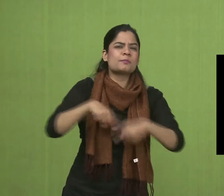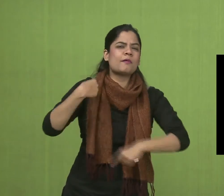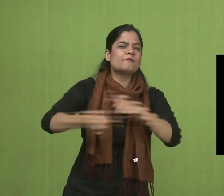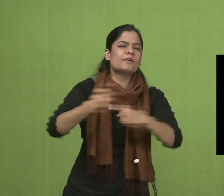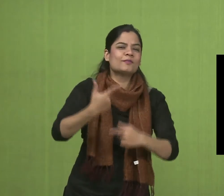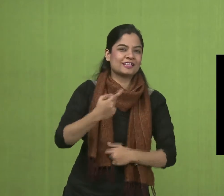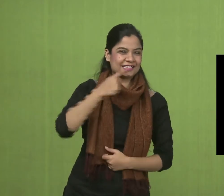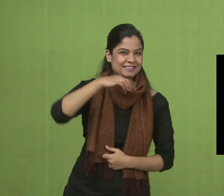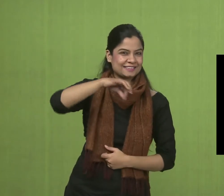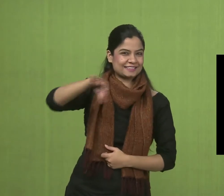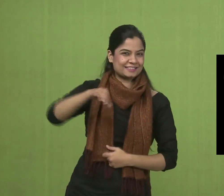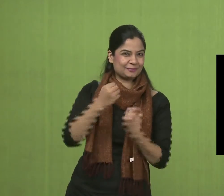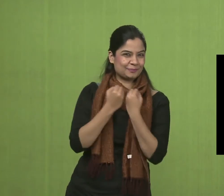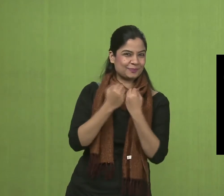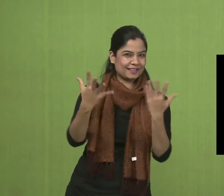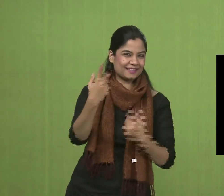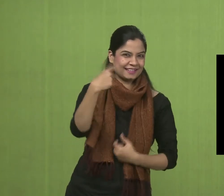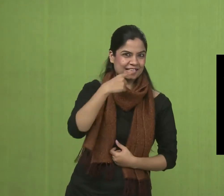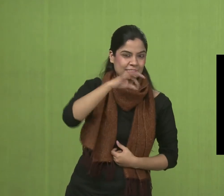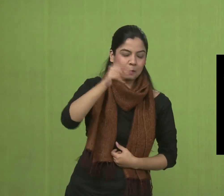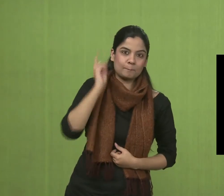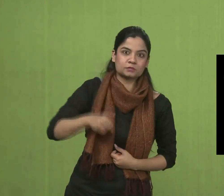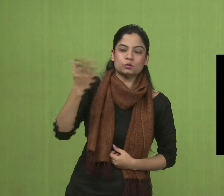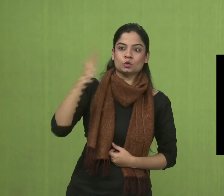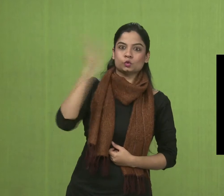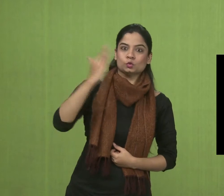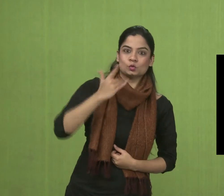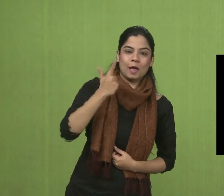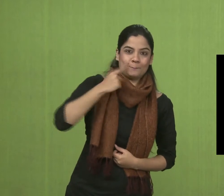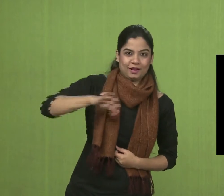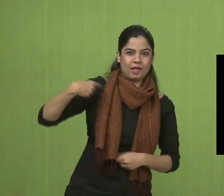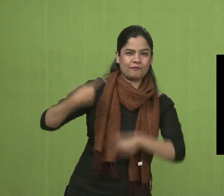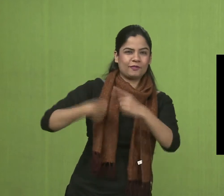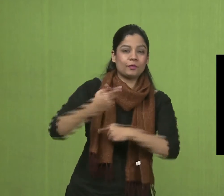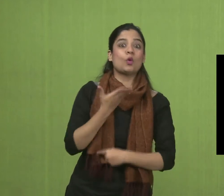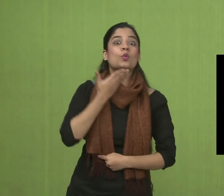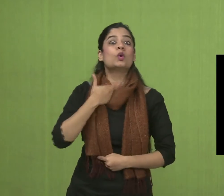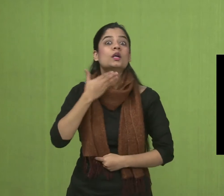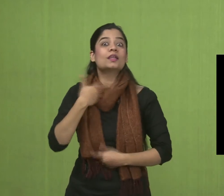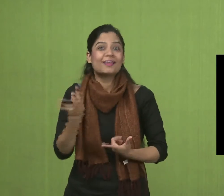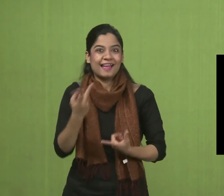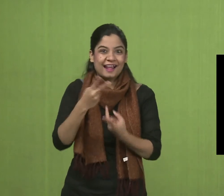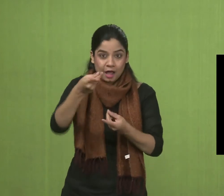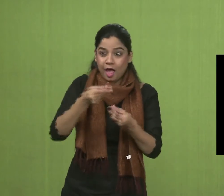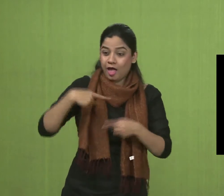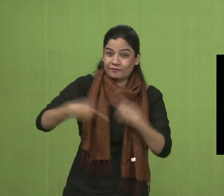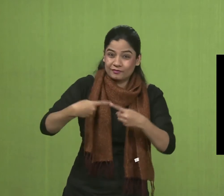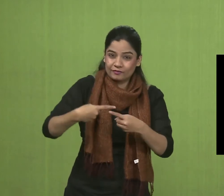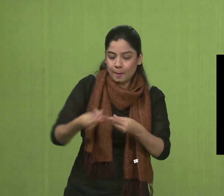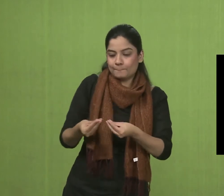again frequently, for example salt, spices, etc. that are used more often. Sugar that is used more often can be kept at a very